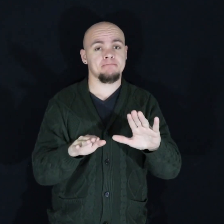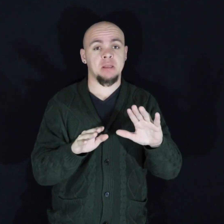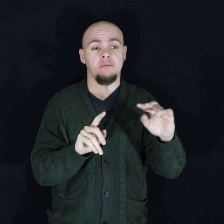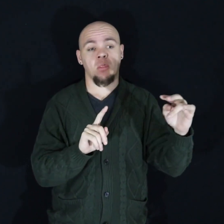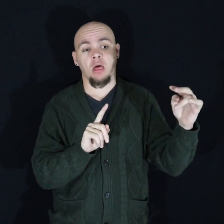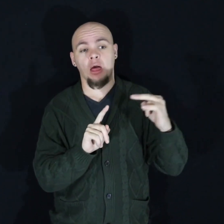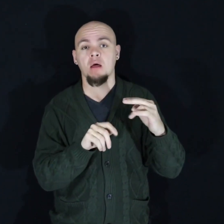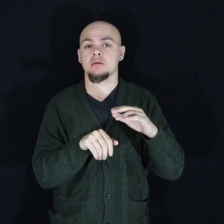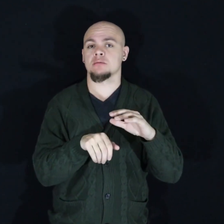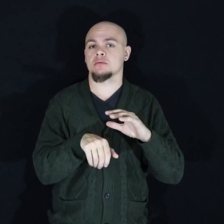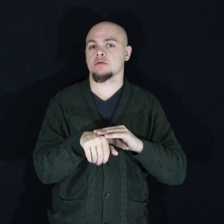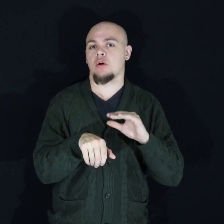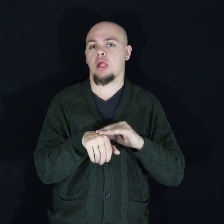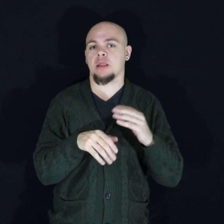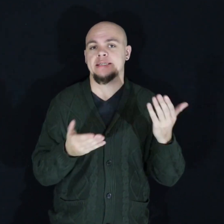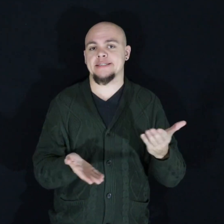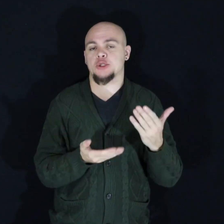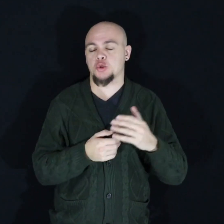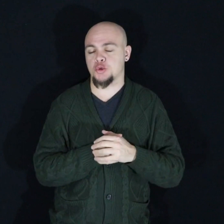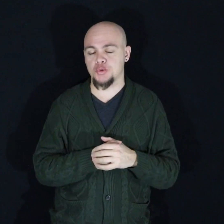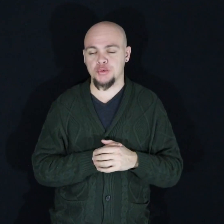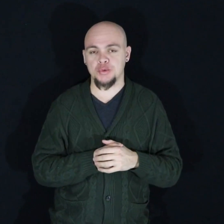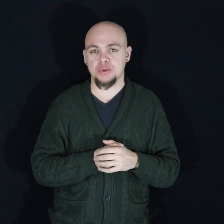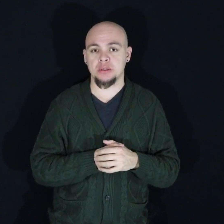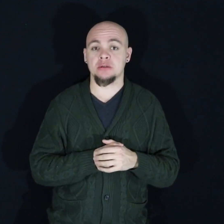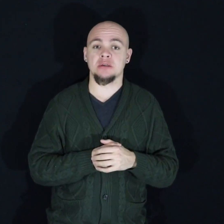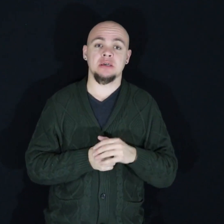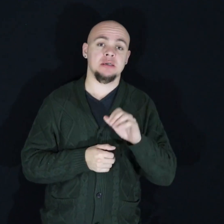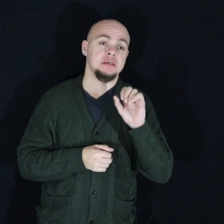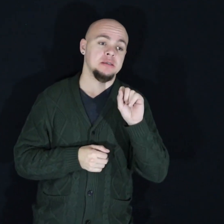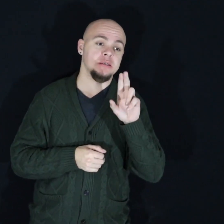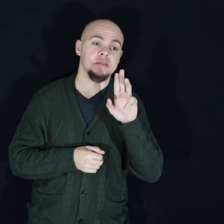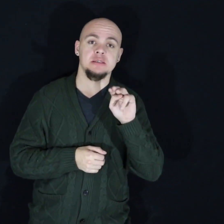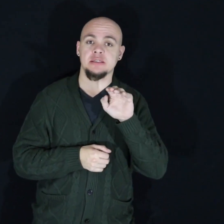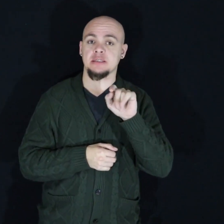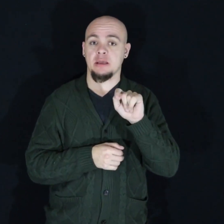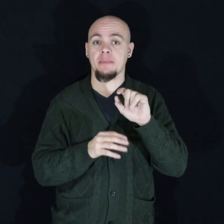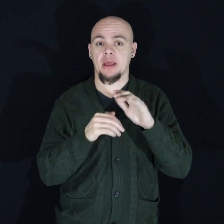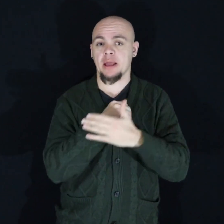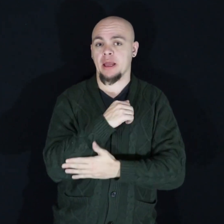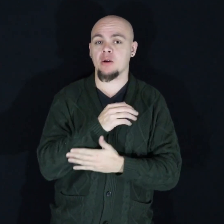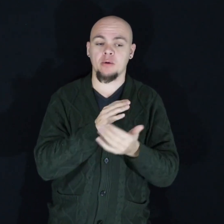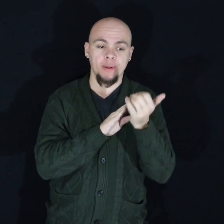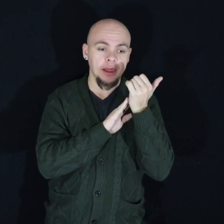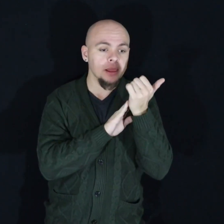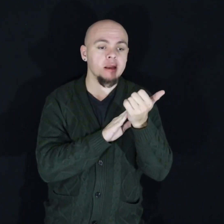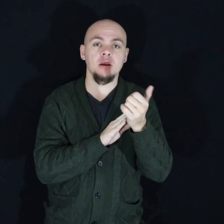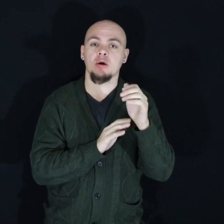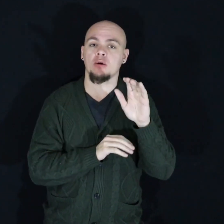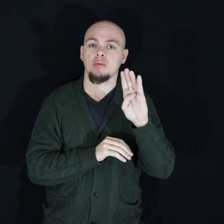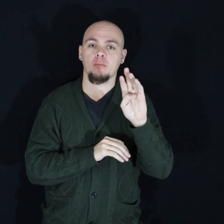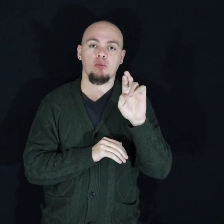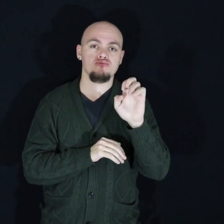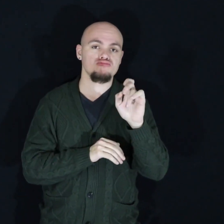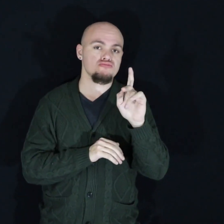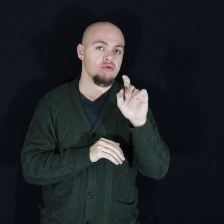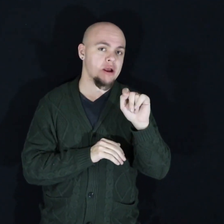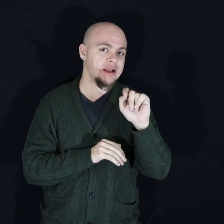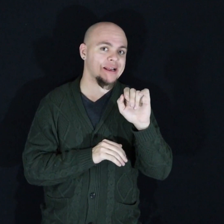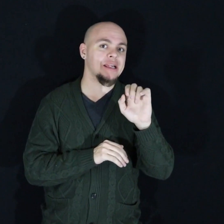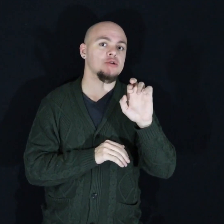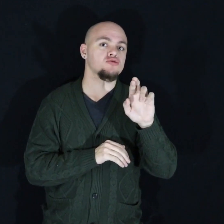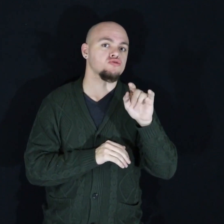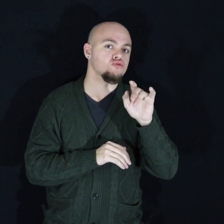come calling. Don't be surprised if it's Summit County leading the way or that it's Breckenridge or Telluride pitching